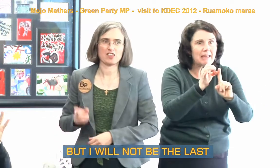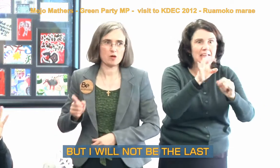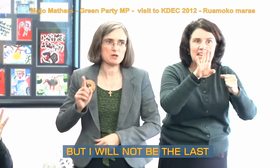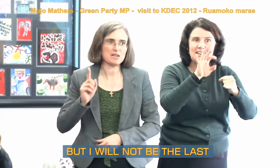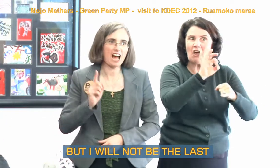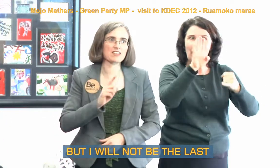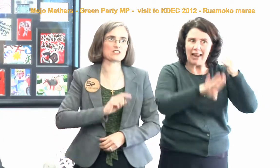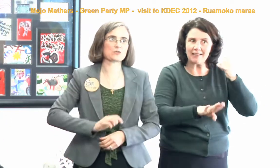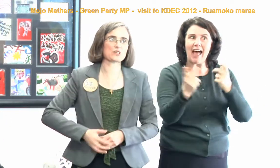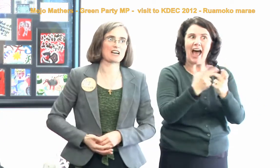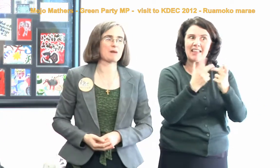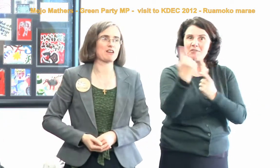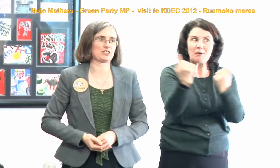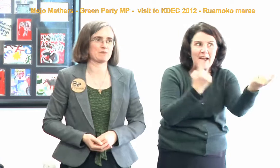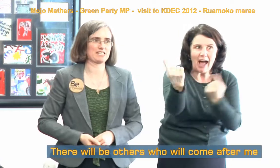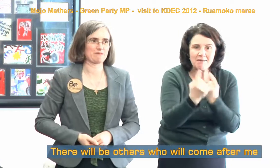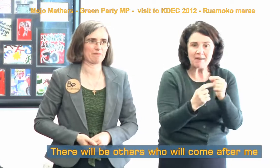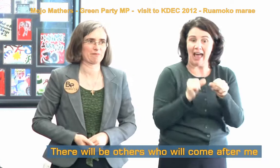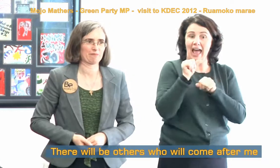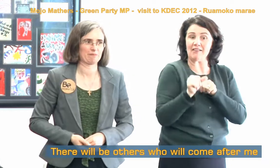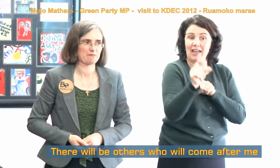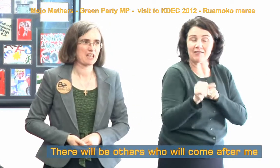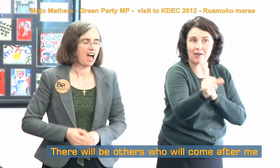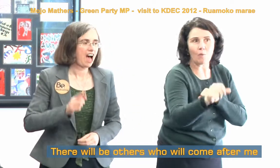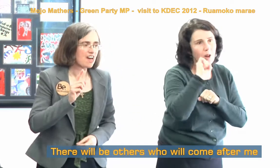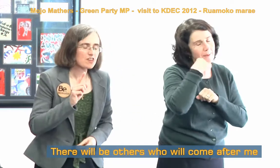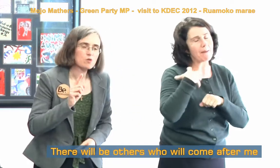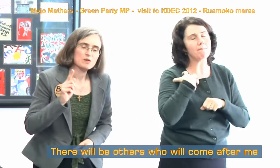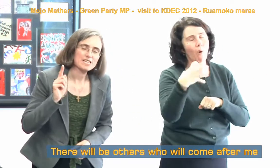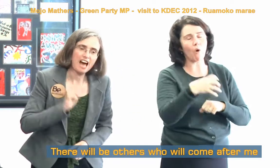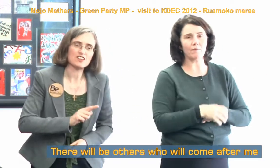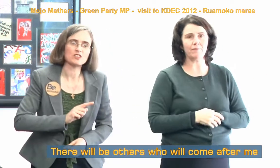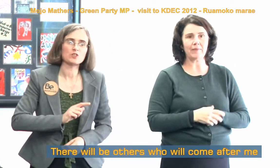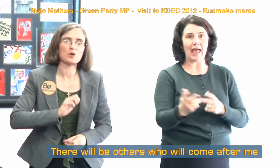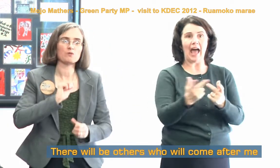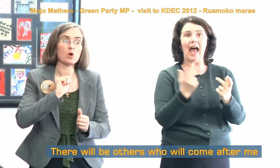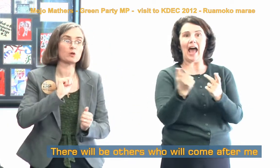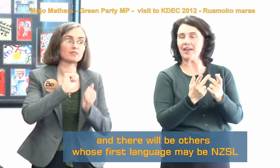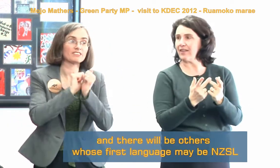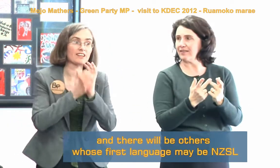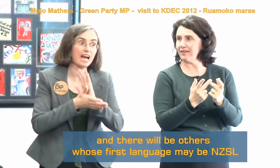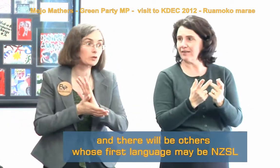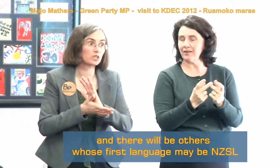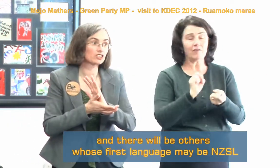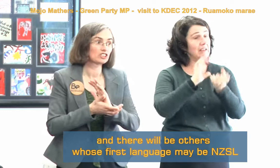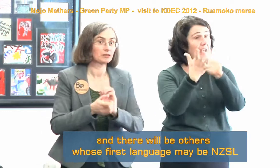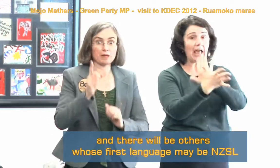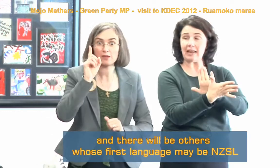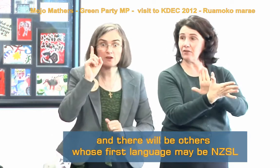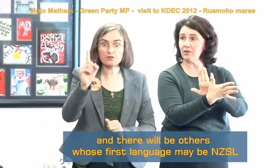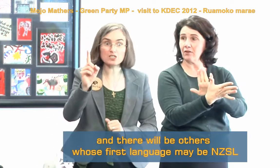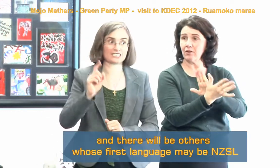There will be others who will come after me. And there will be others for whom sign language